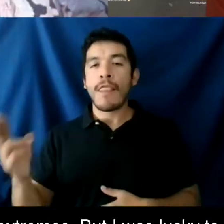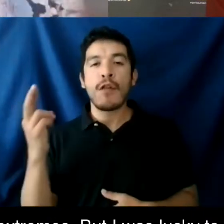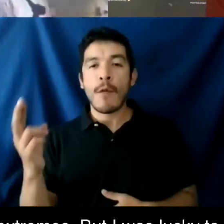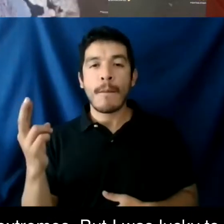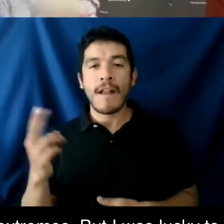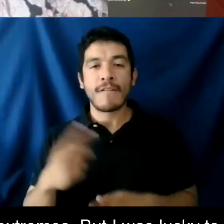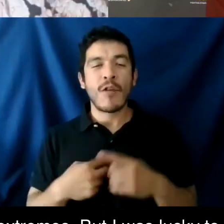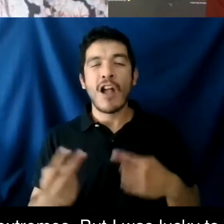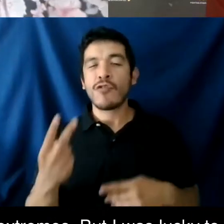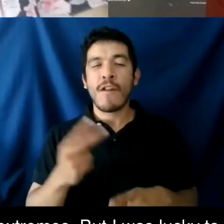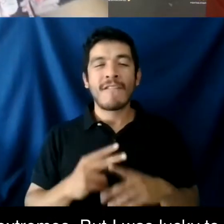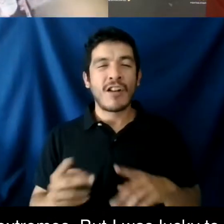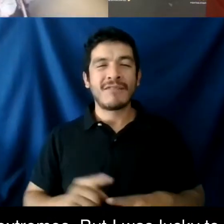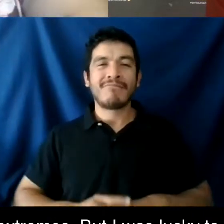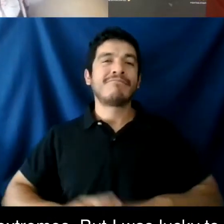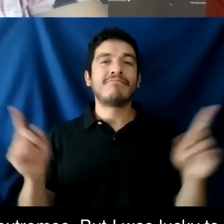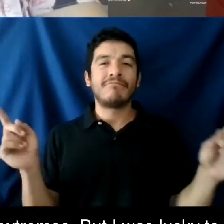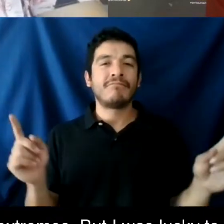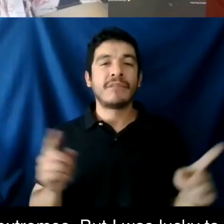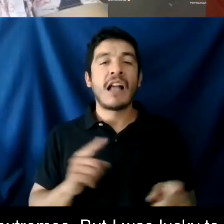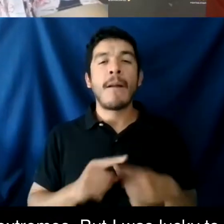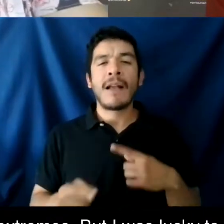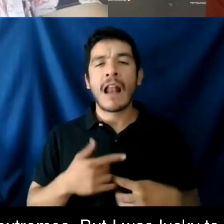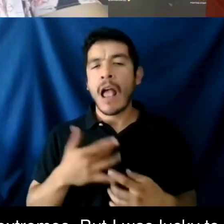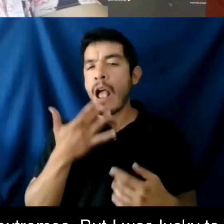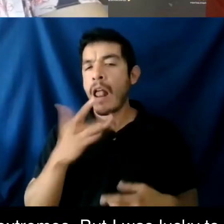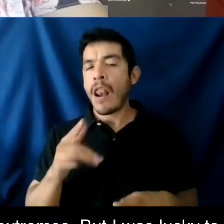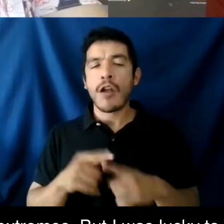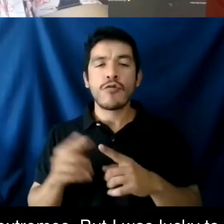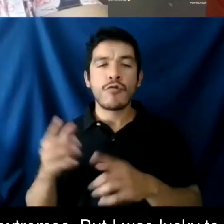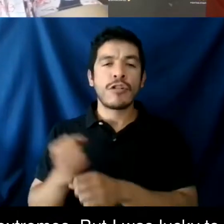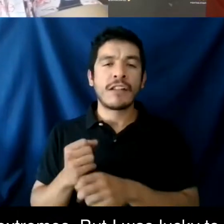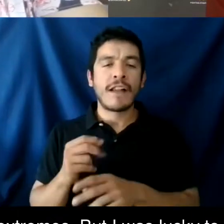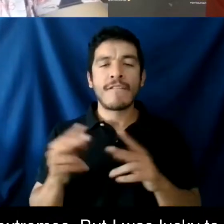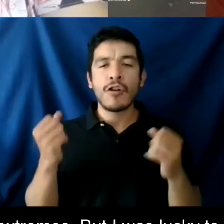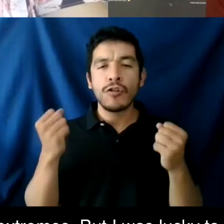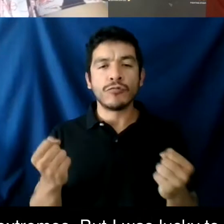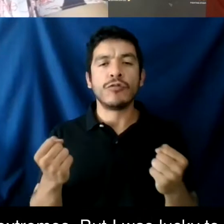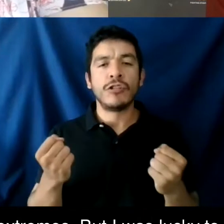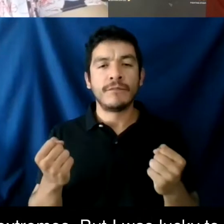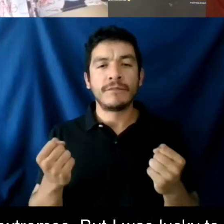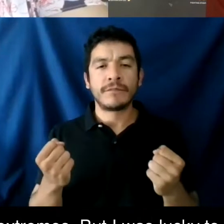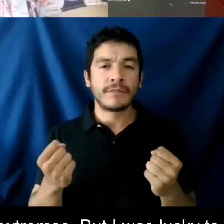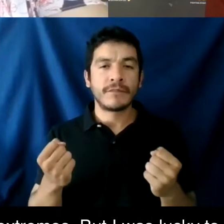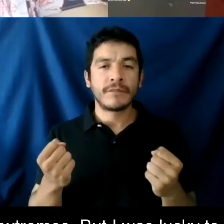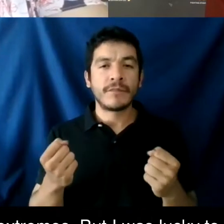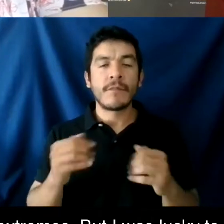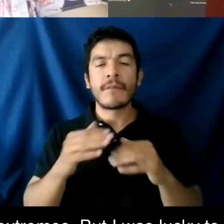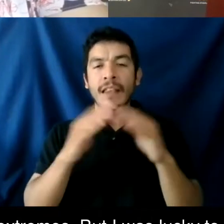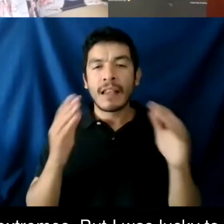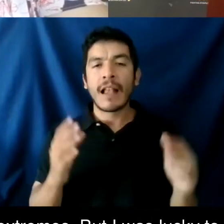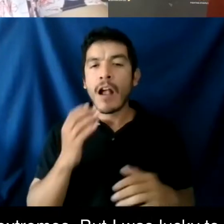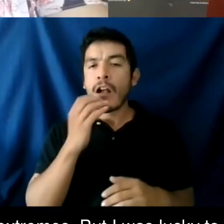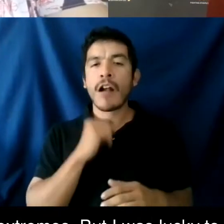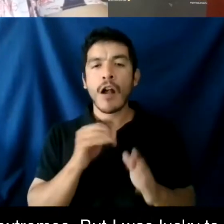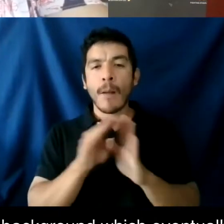two extremes. But I was lucky to receive a very strong healthcare background as well as an